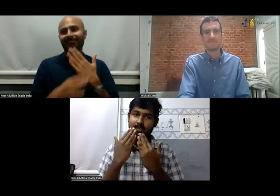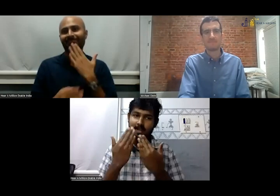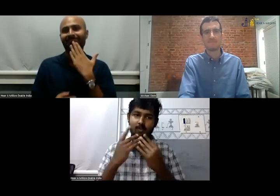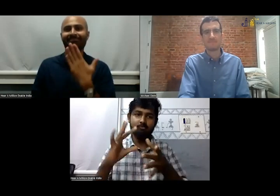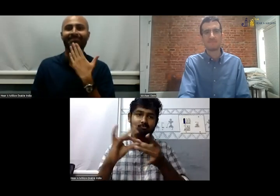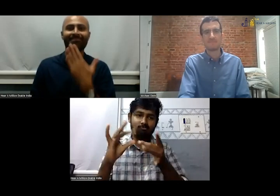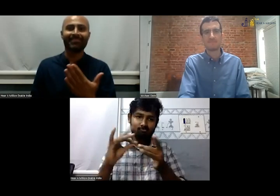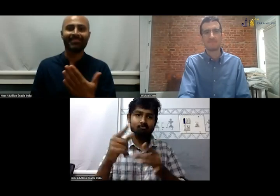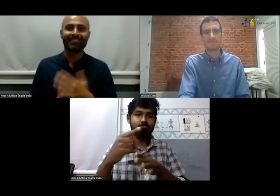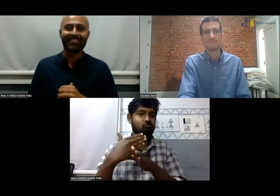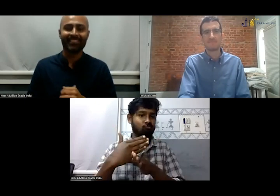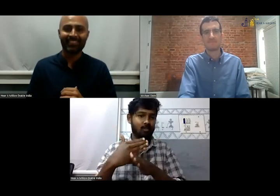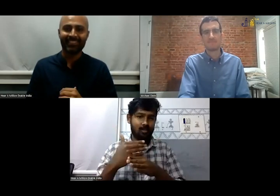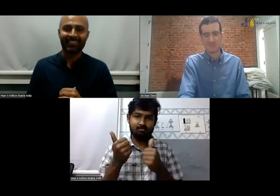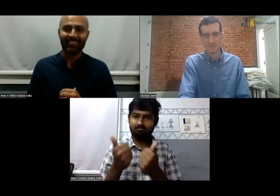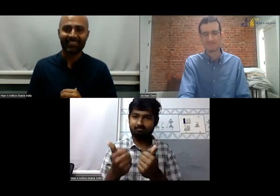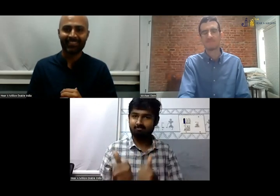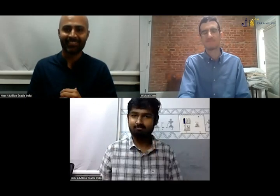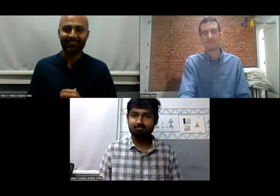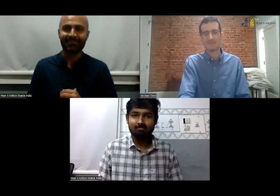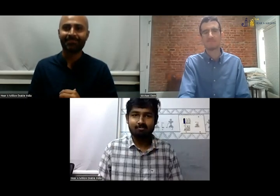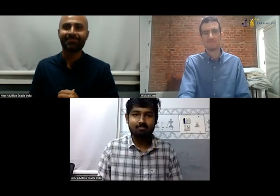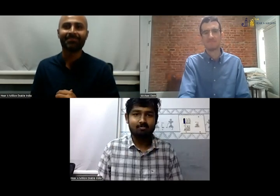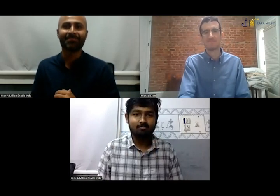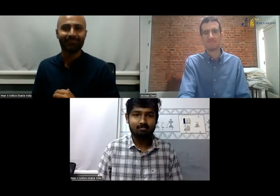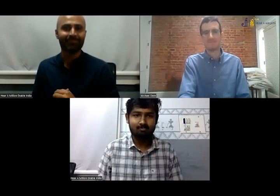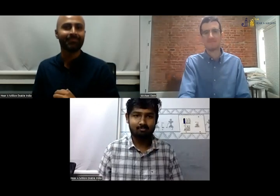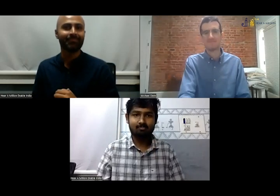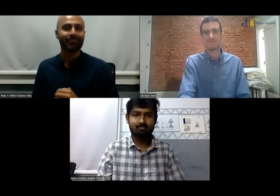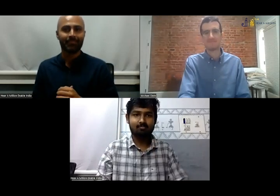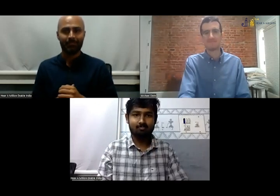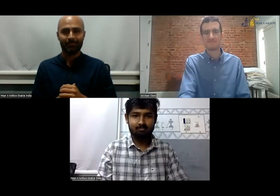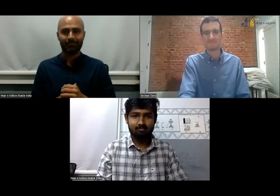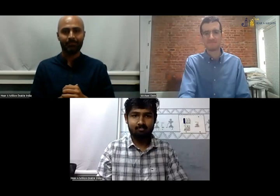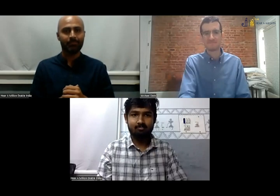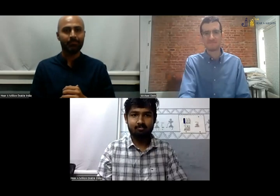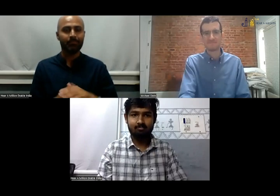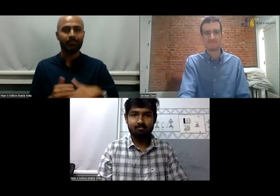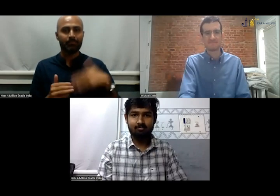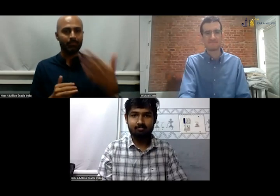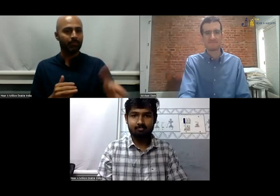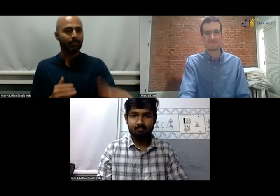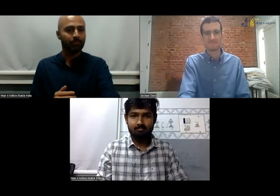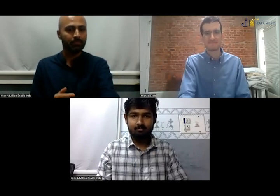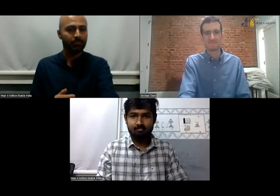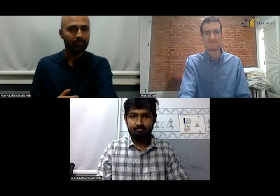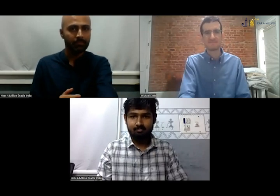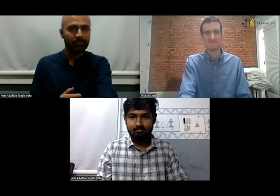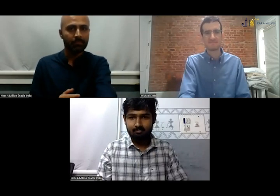Thank you, Michael, for sharing your thought. Thank you so much.